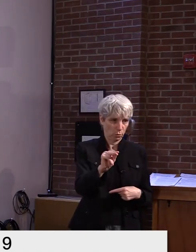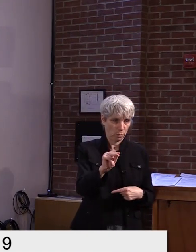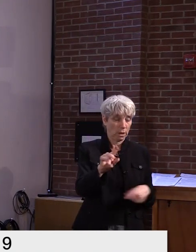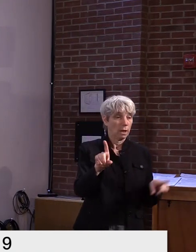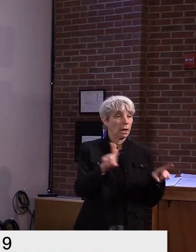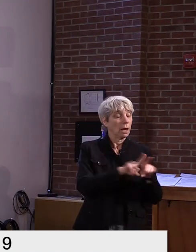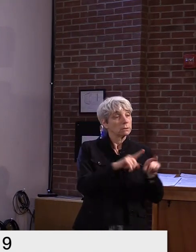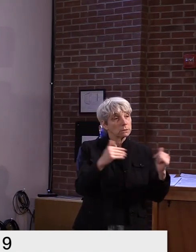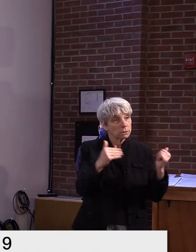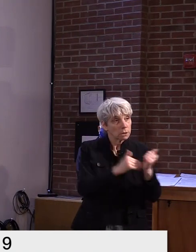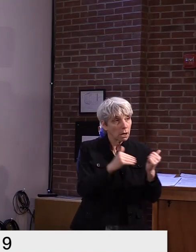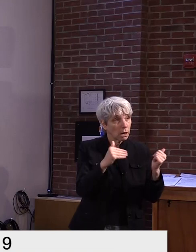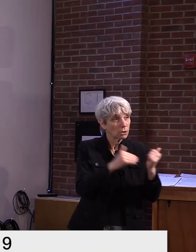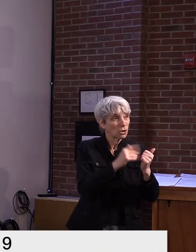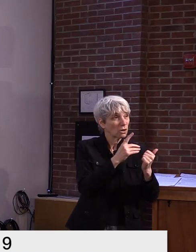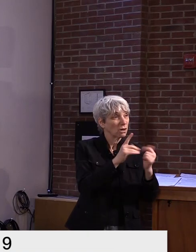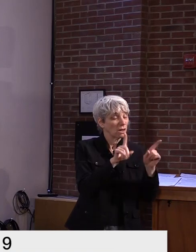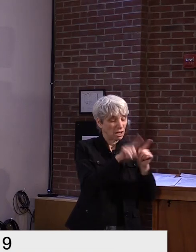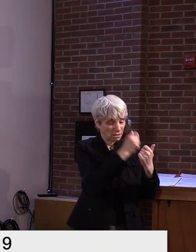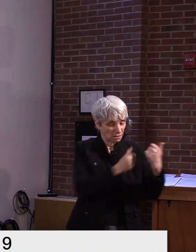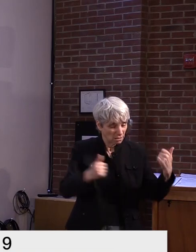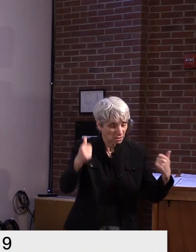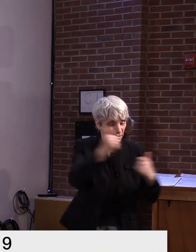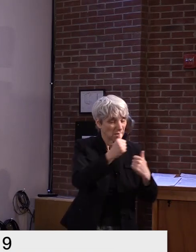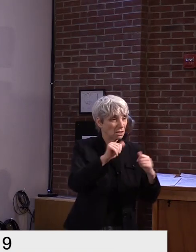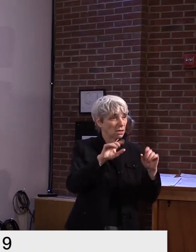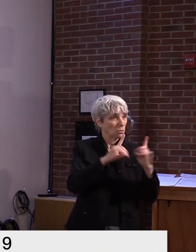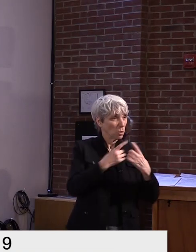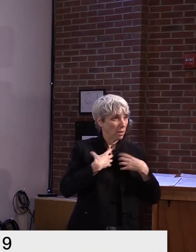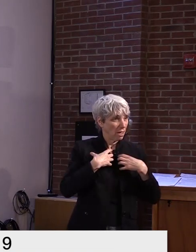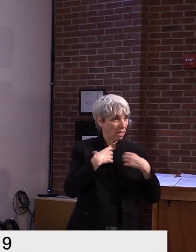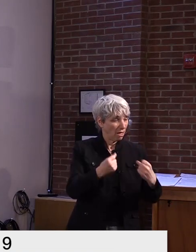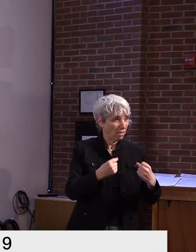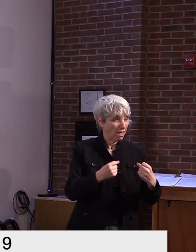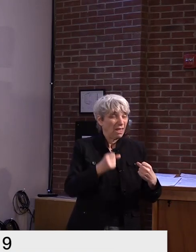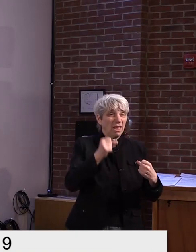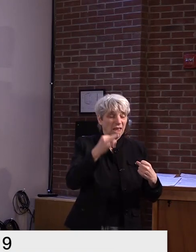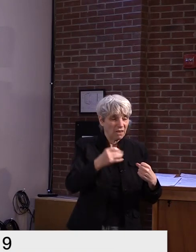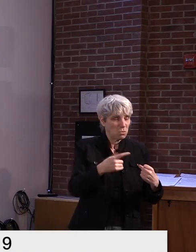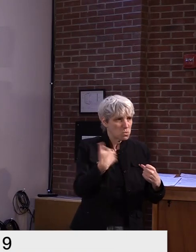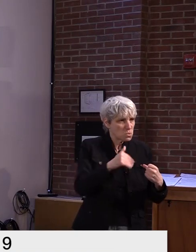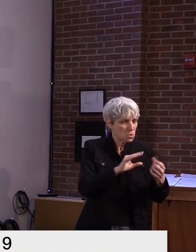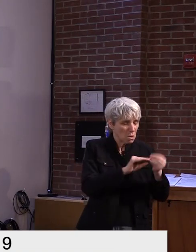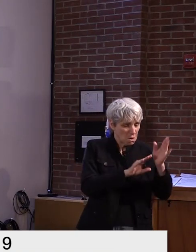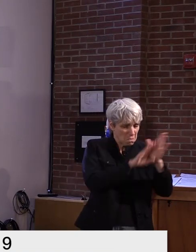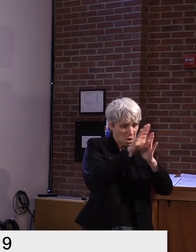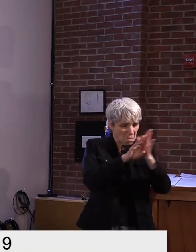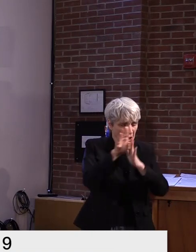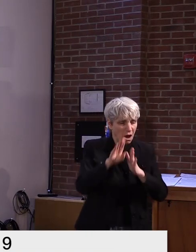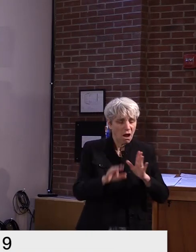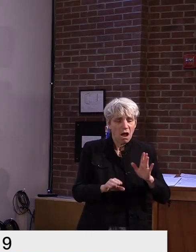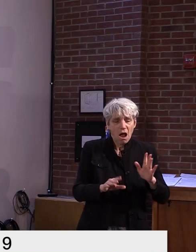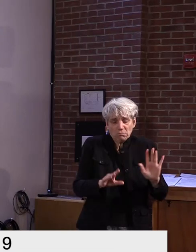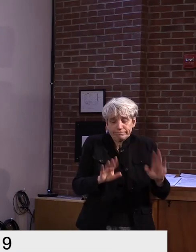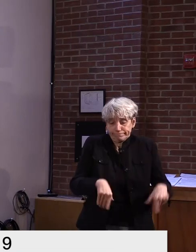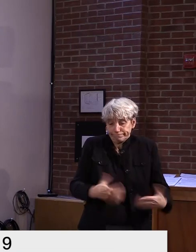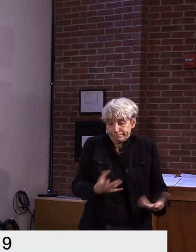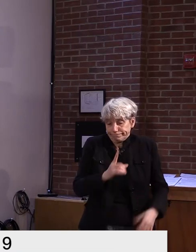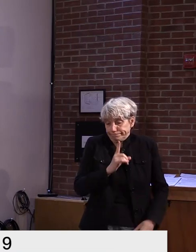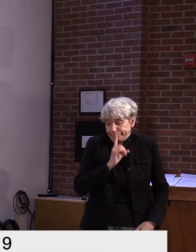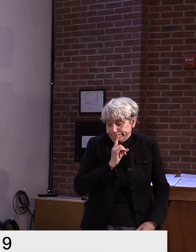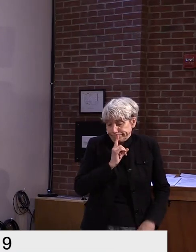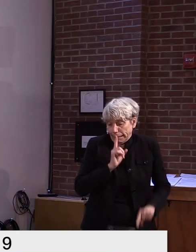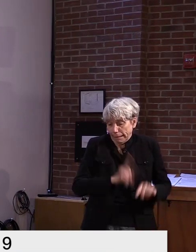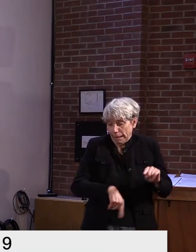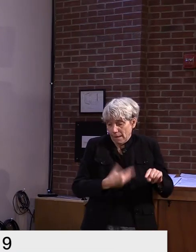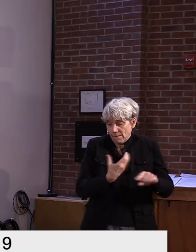would be shirking my responsibility to protect the health of Vermonters if we did not at least explore the merits as